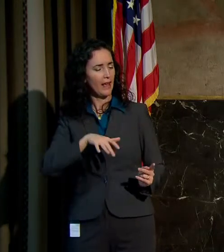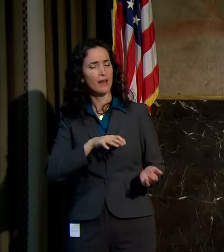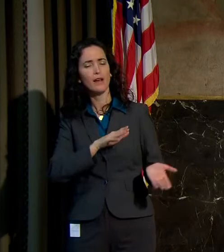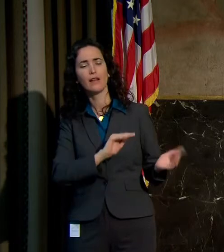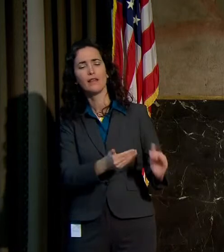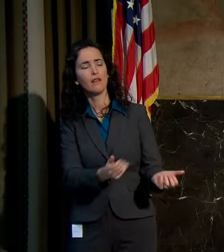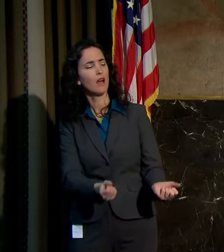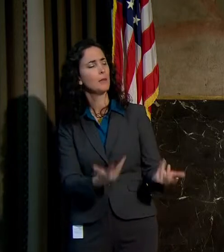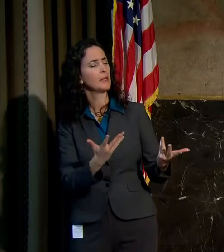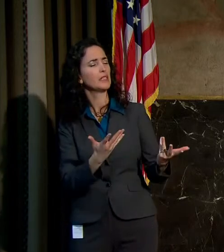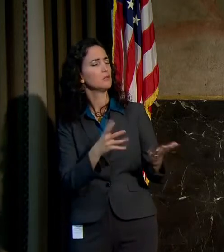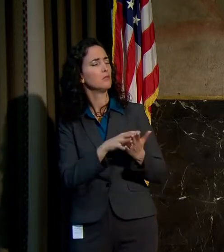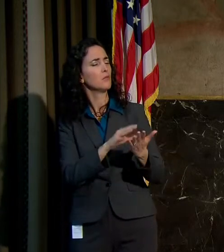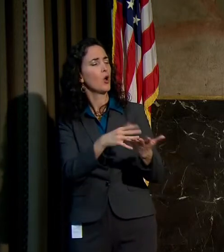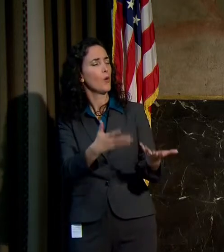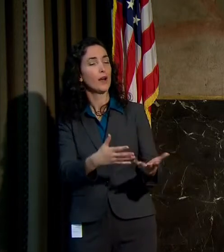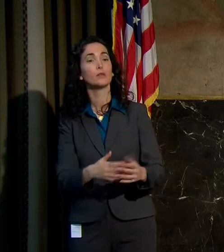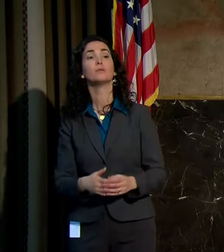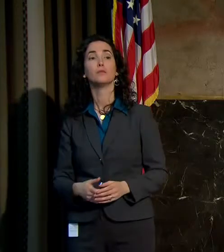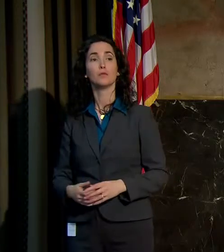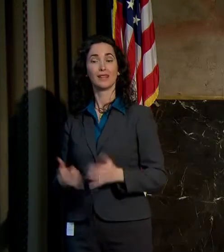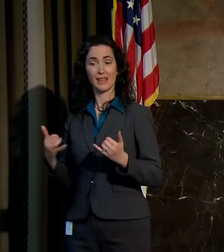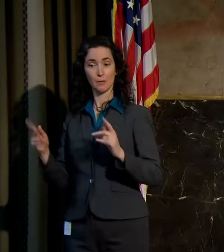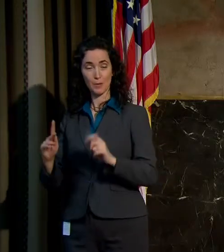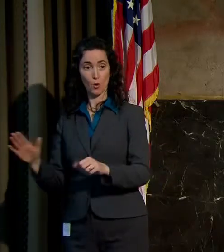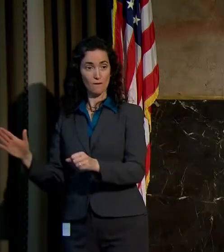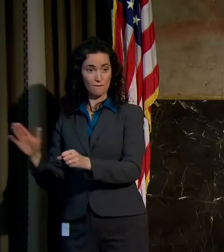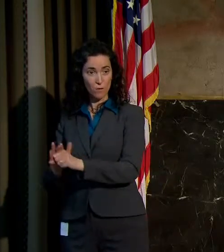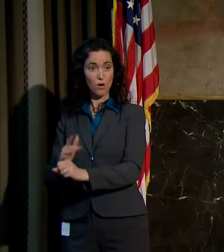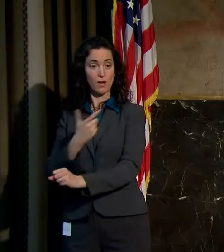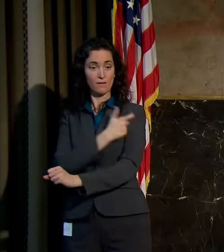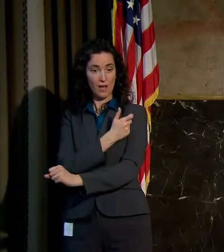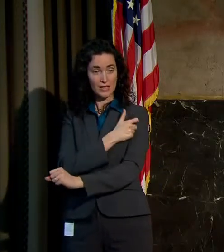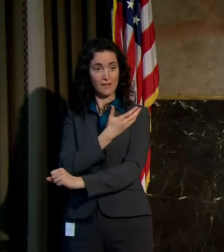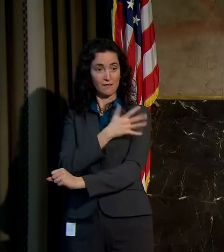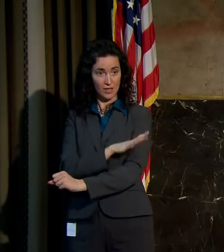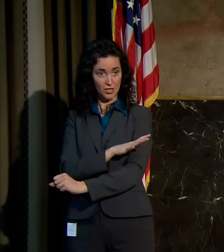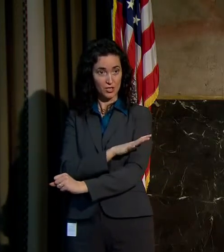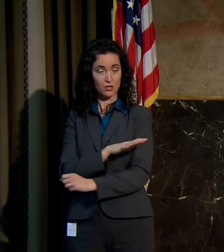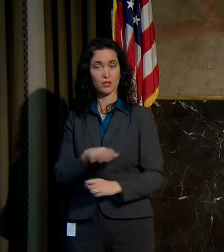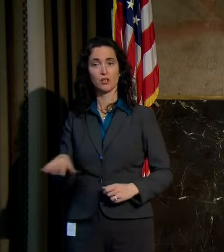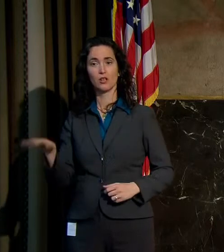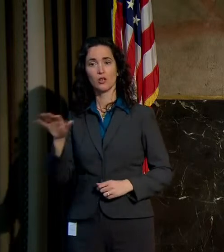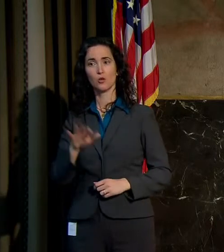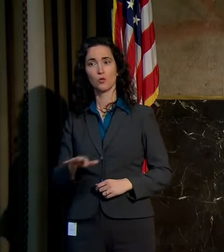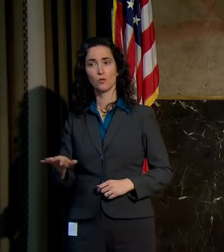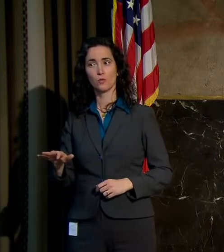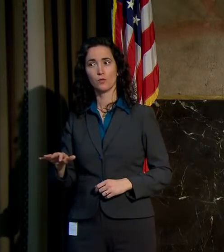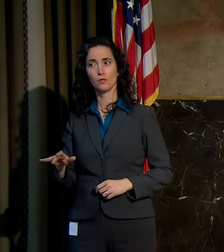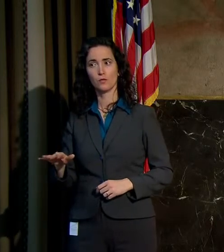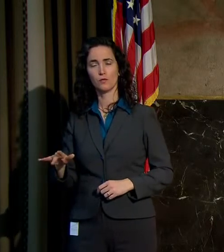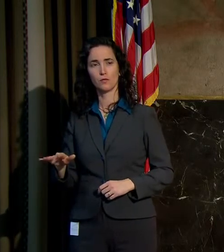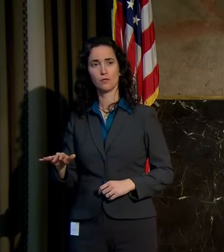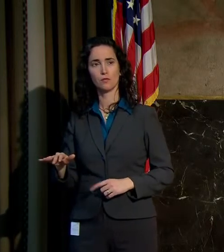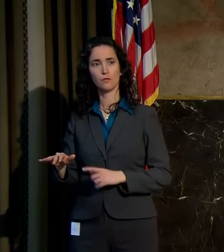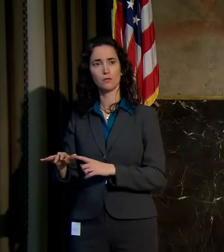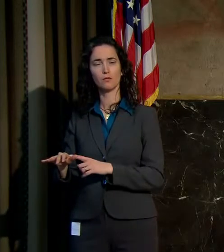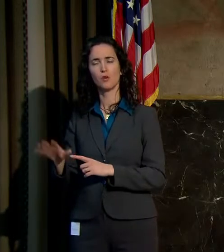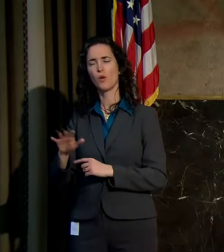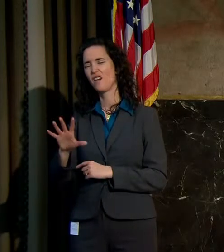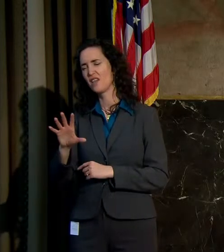For people who are fully vaccinated right now, that it's somewhere in the high 50% of